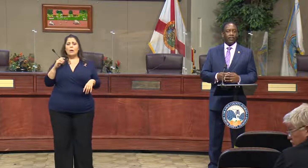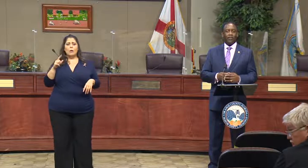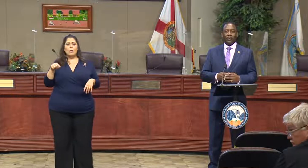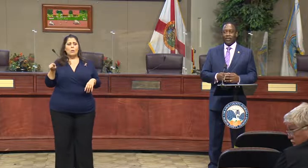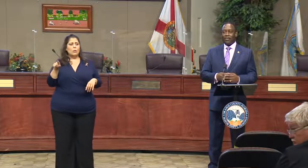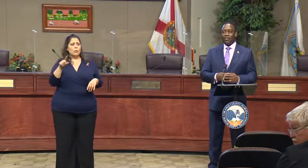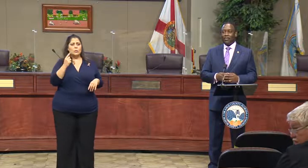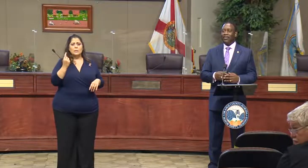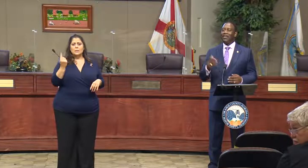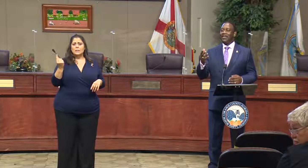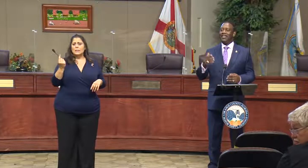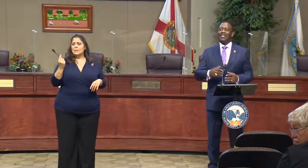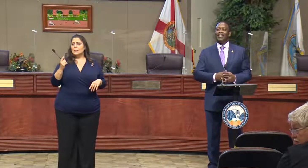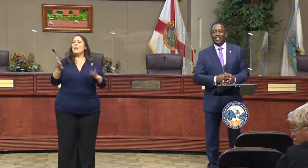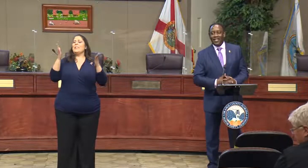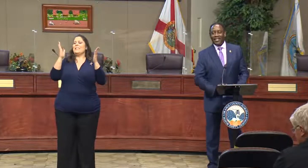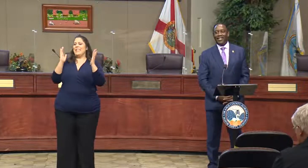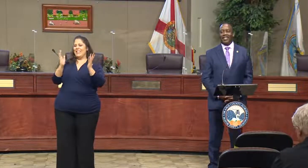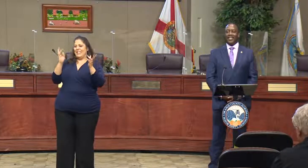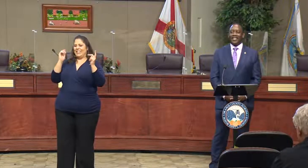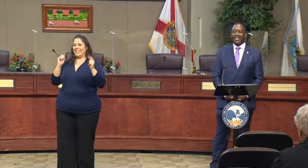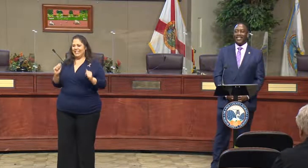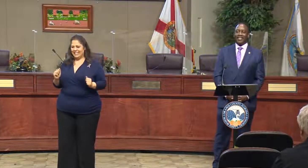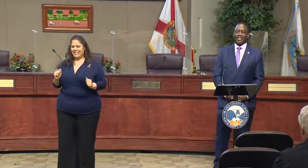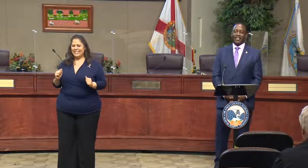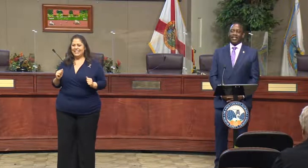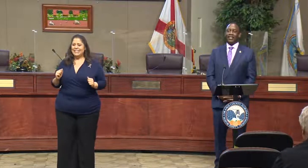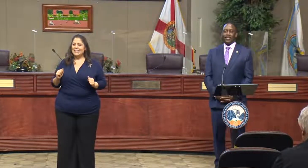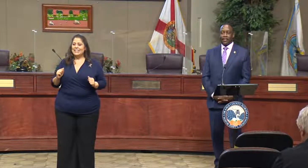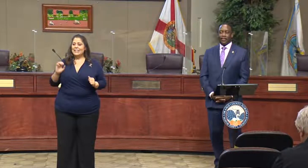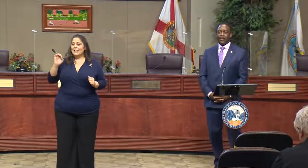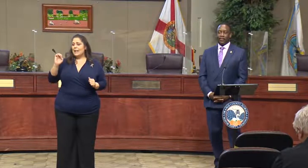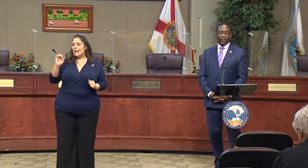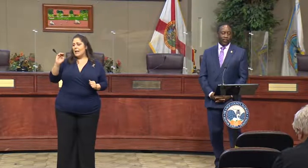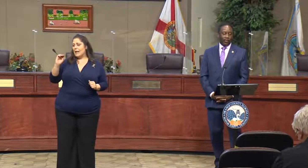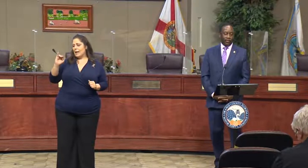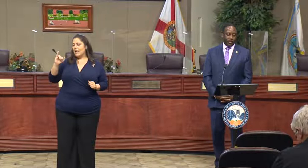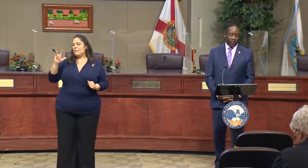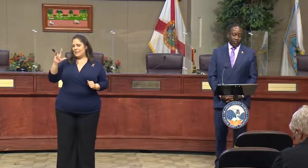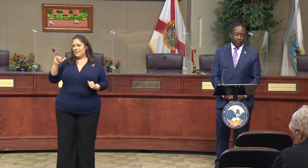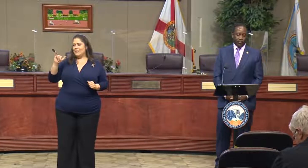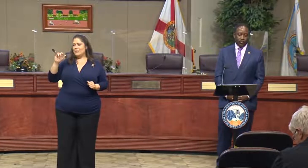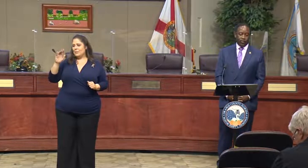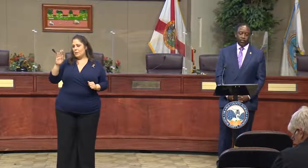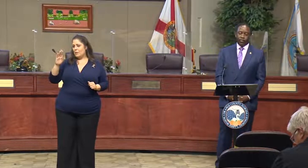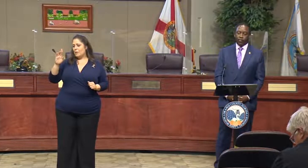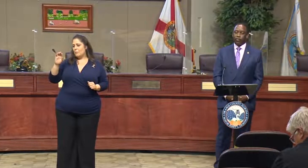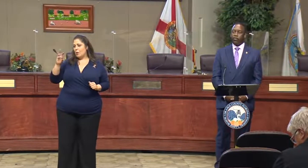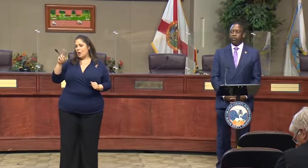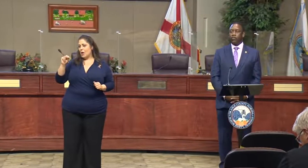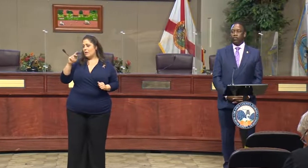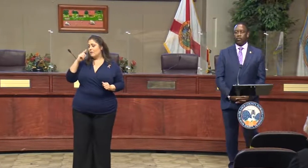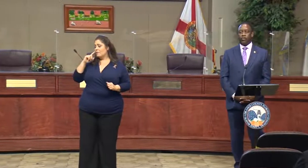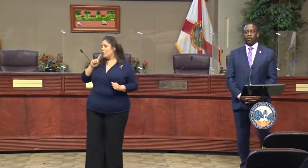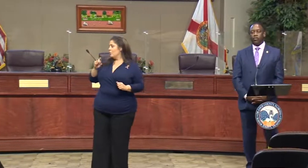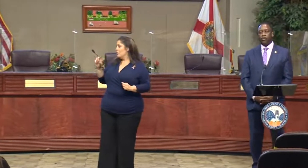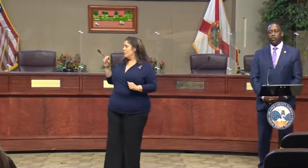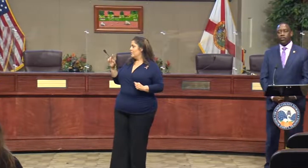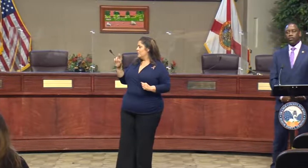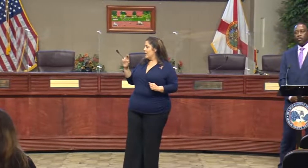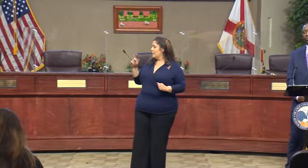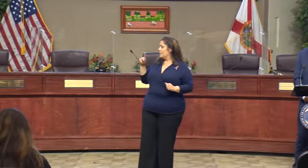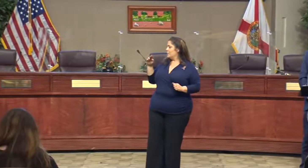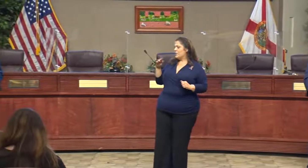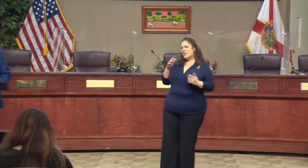It's somewhere here in the room. There it is. Okay. Emily Braun with News 13. This is also for you, Dr. Pino, and kind of going a little bit off